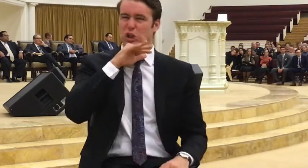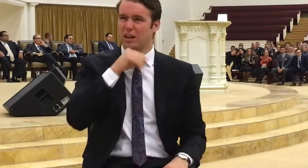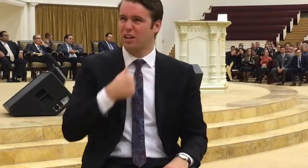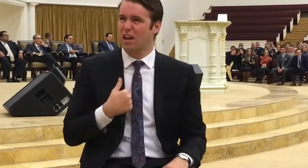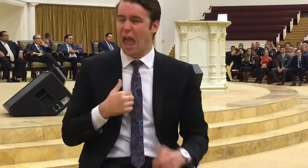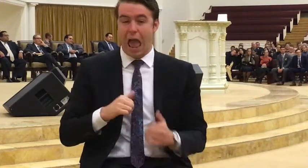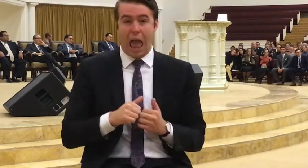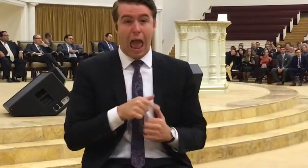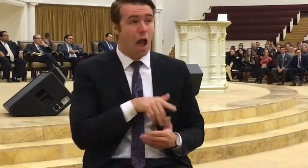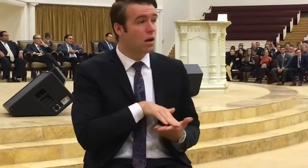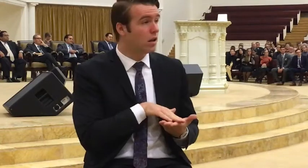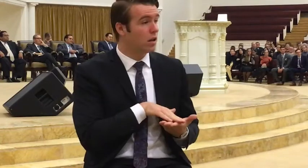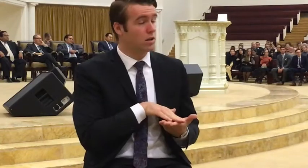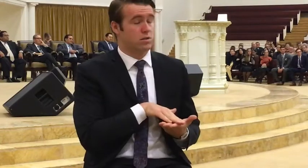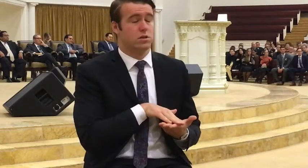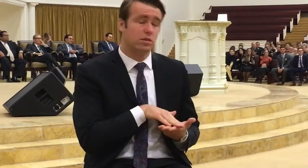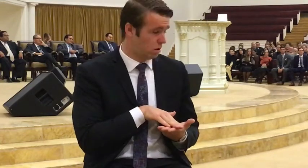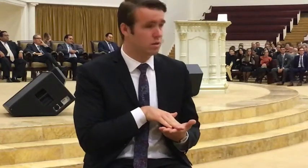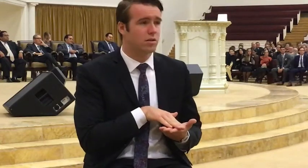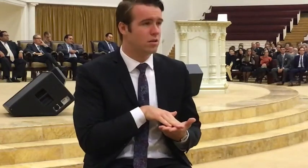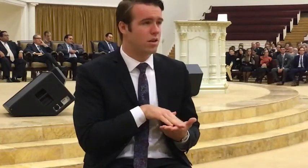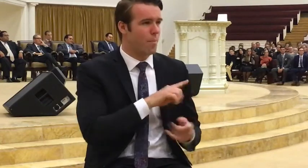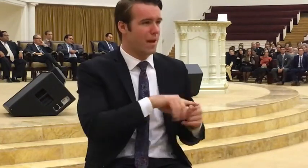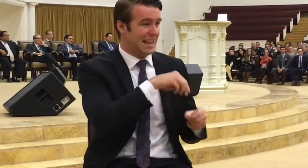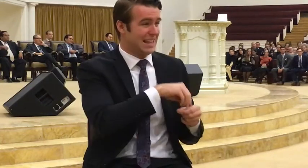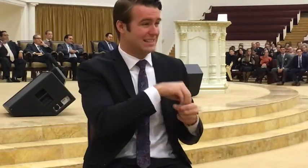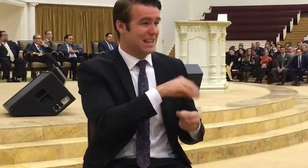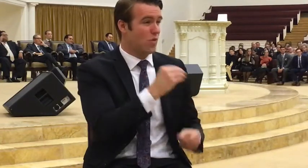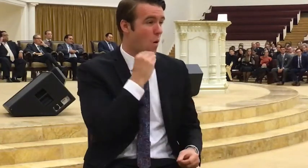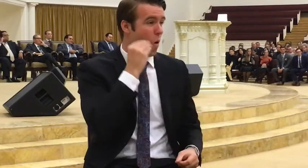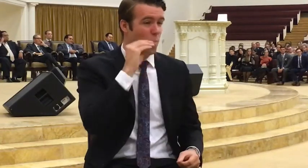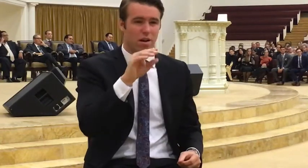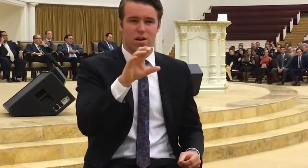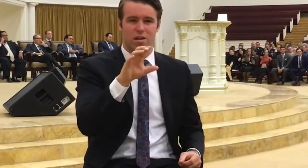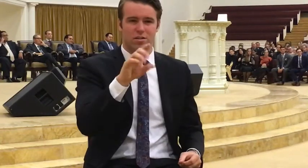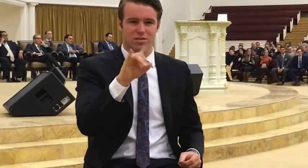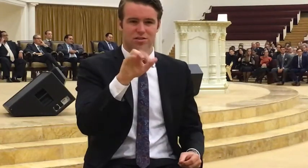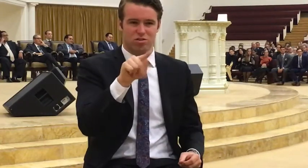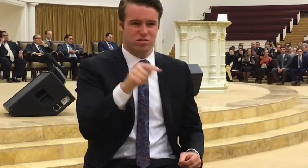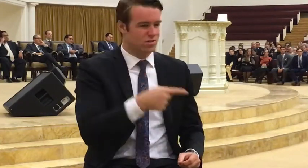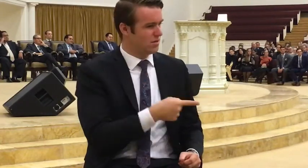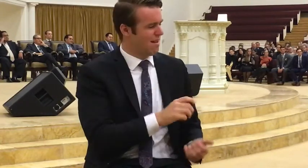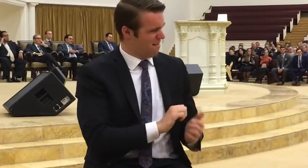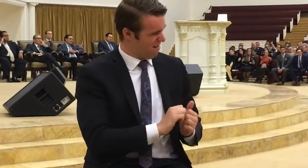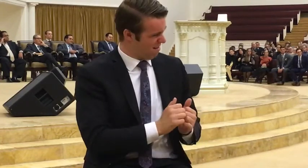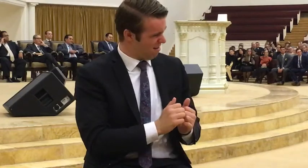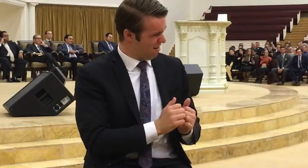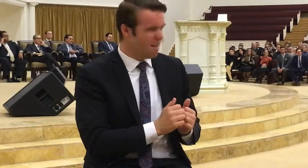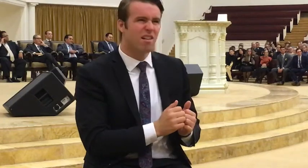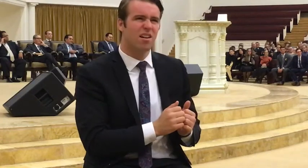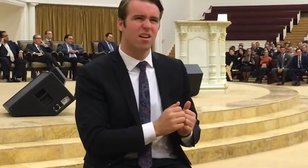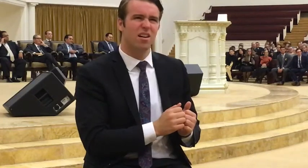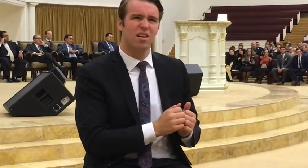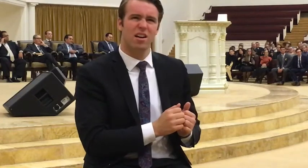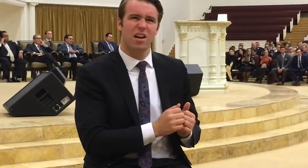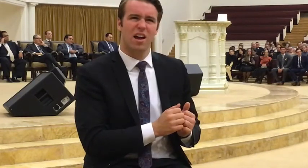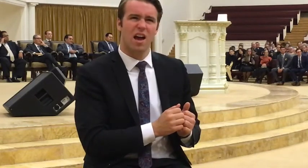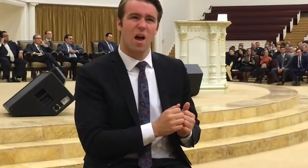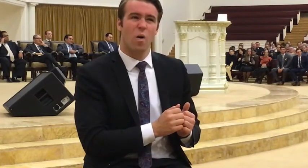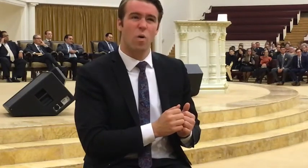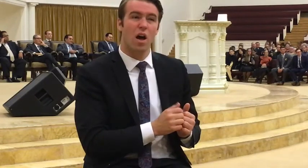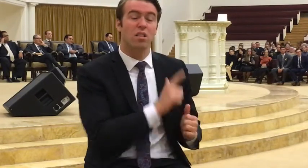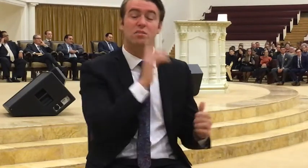How are they living in a dirt floor and their skirt looks like it just came off the rack?